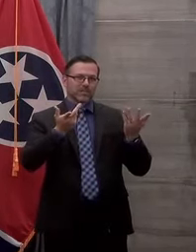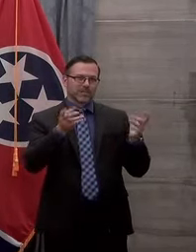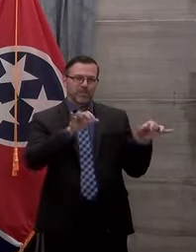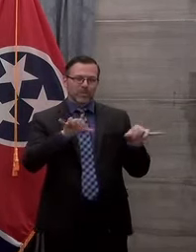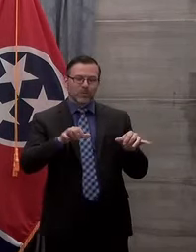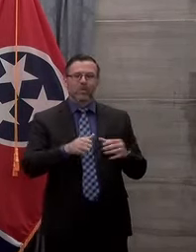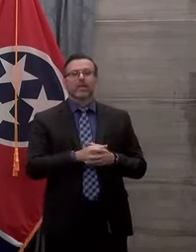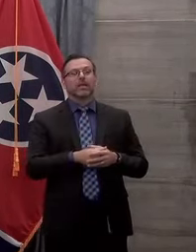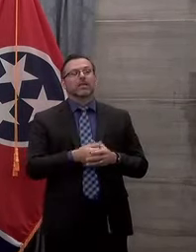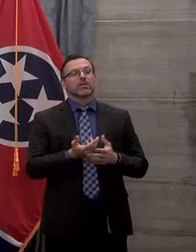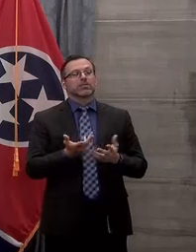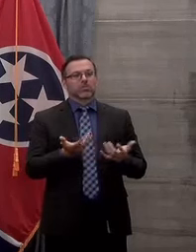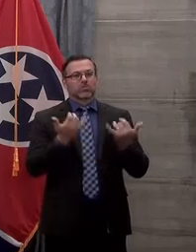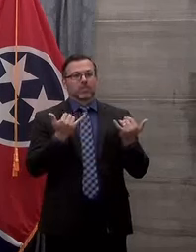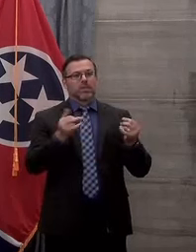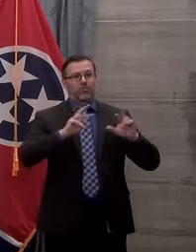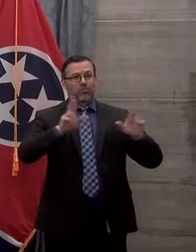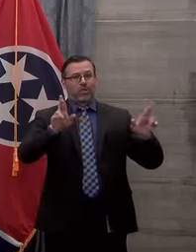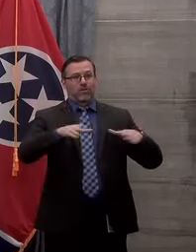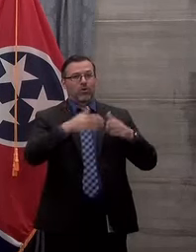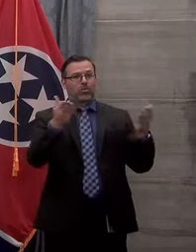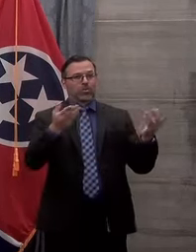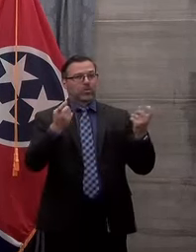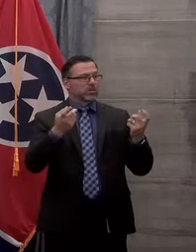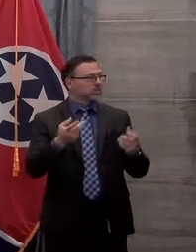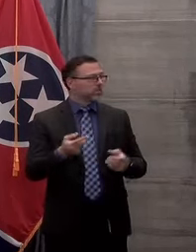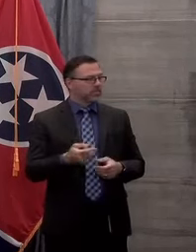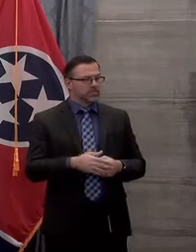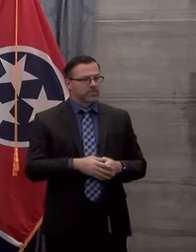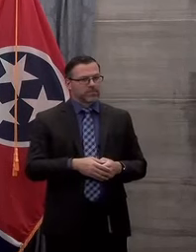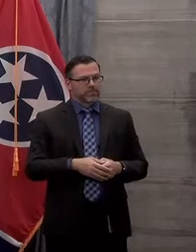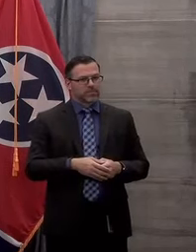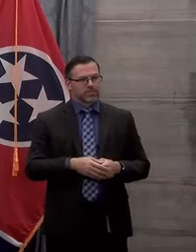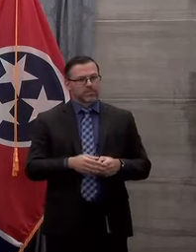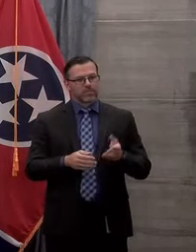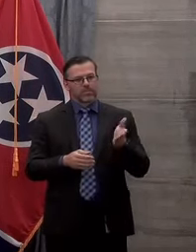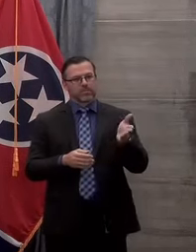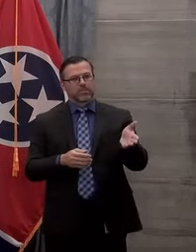So we'll open it up to questions.